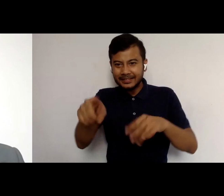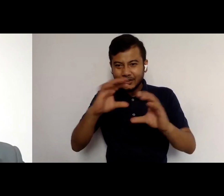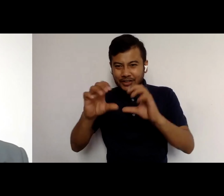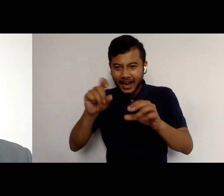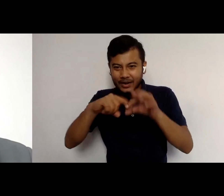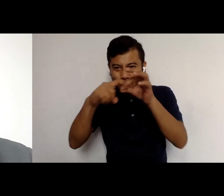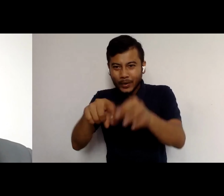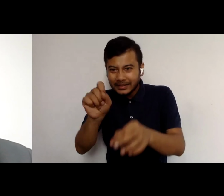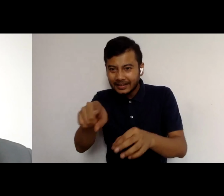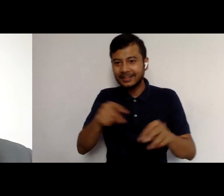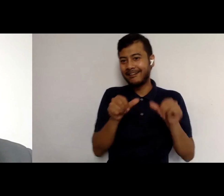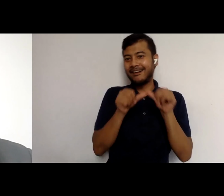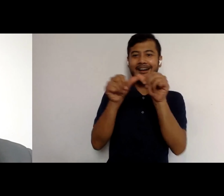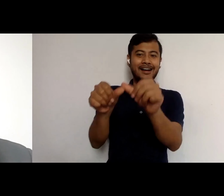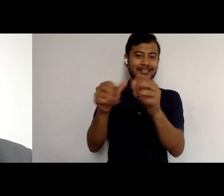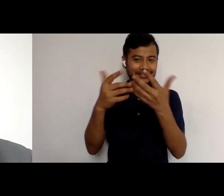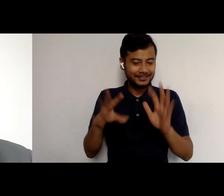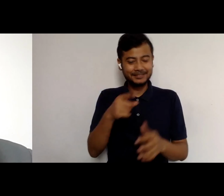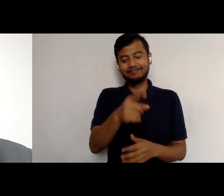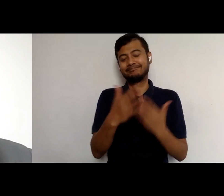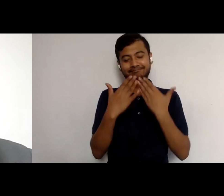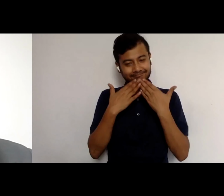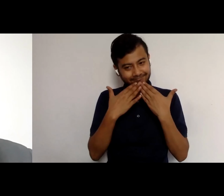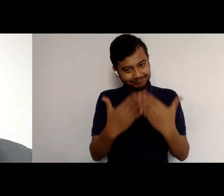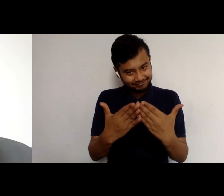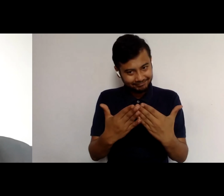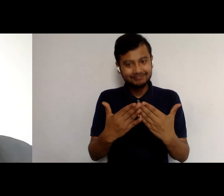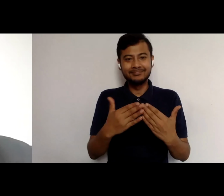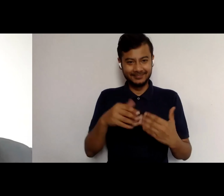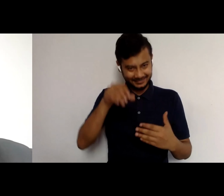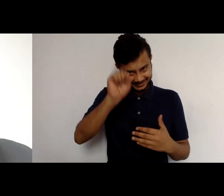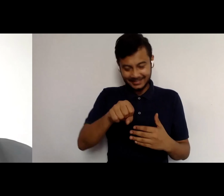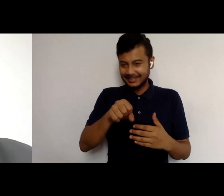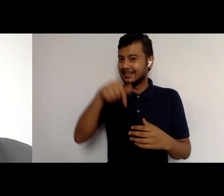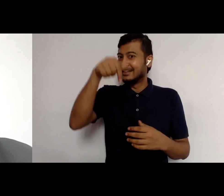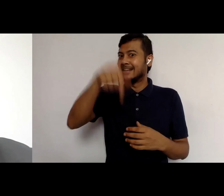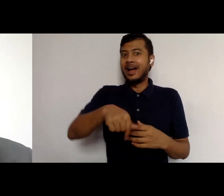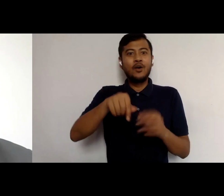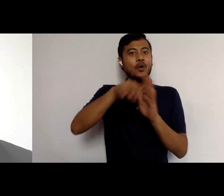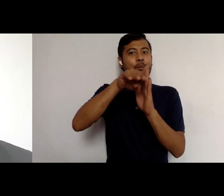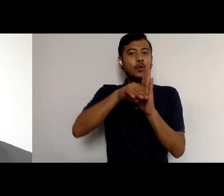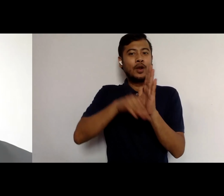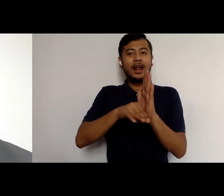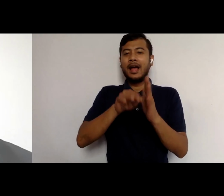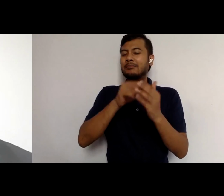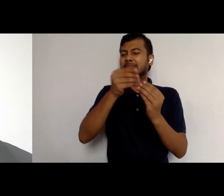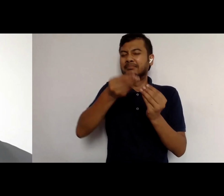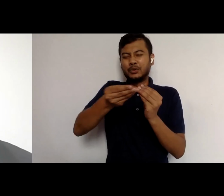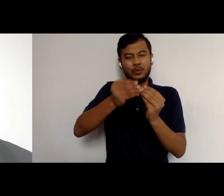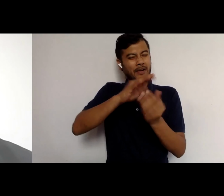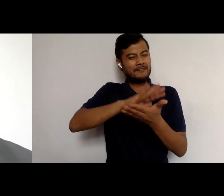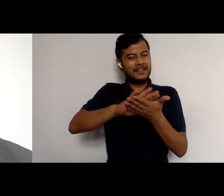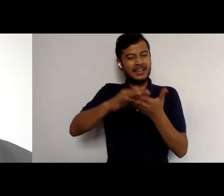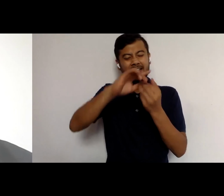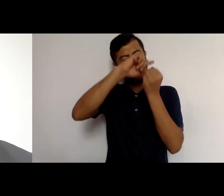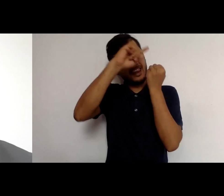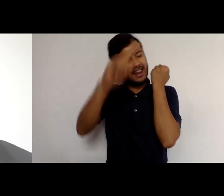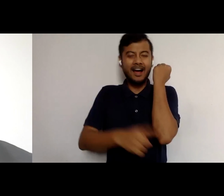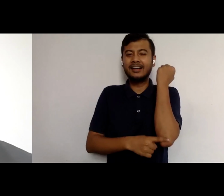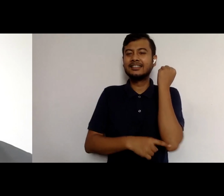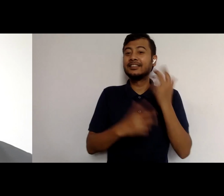think that will take us forward to the last item on our agenda. I would now like to invite